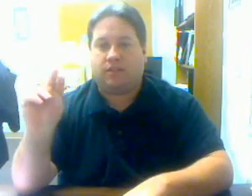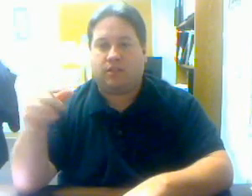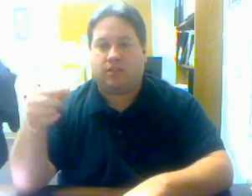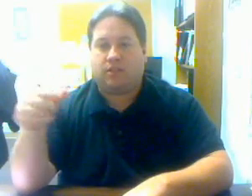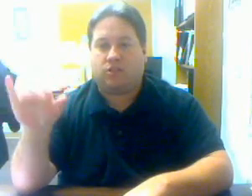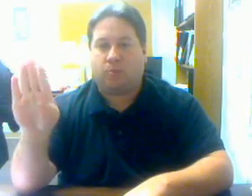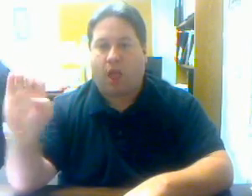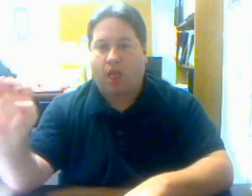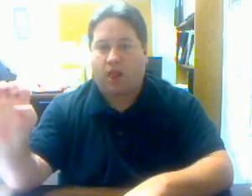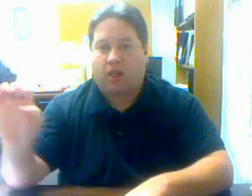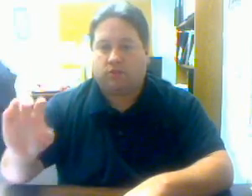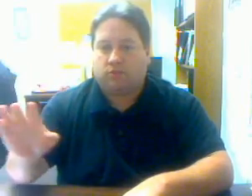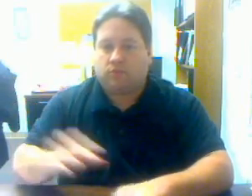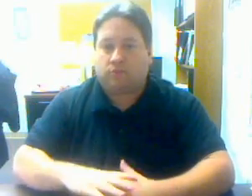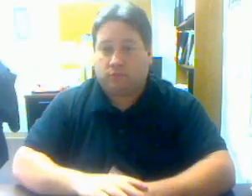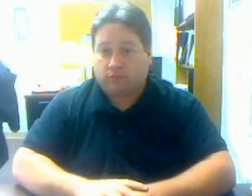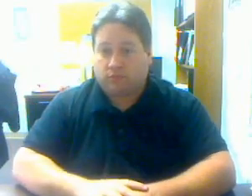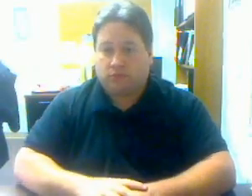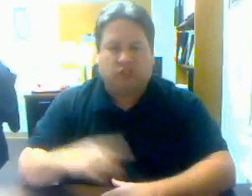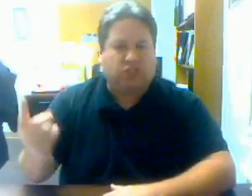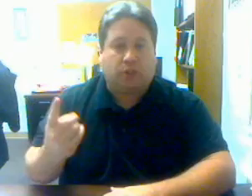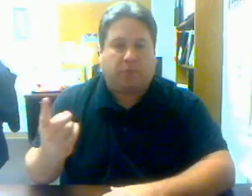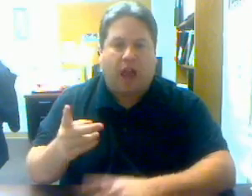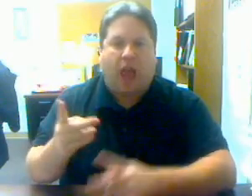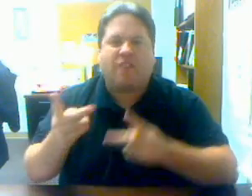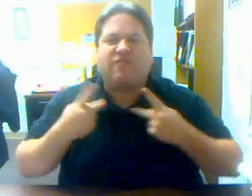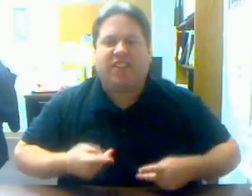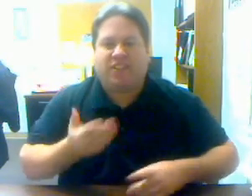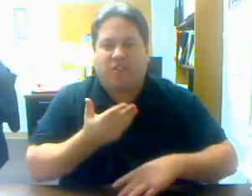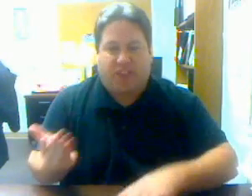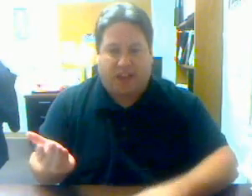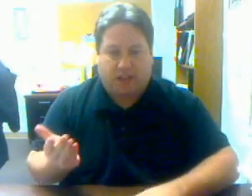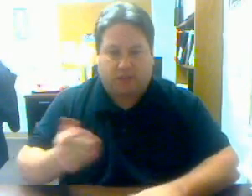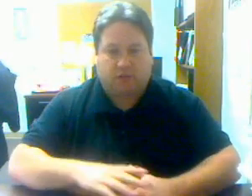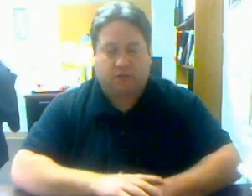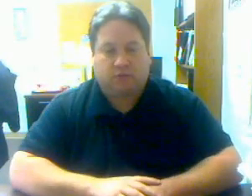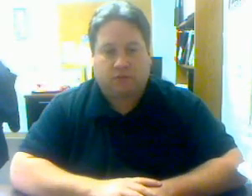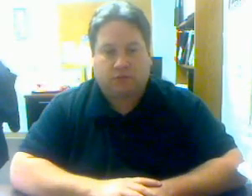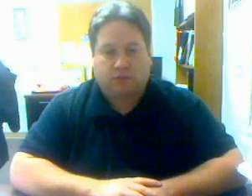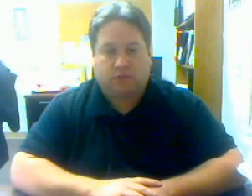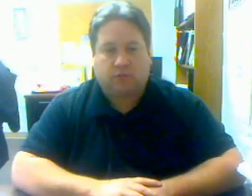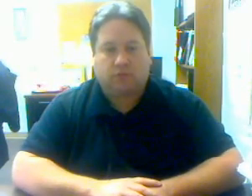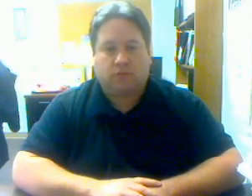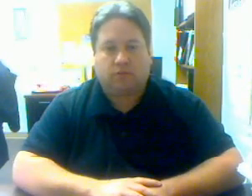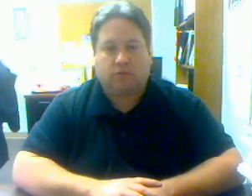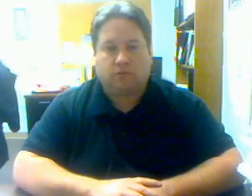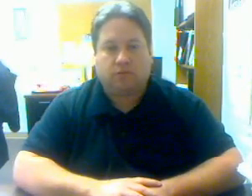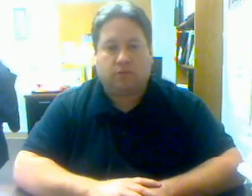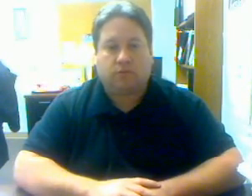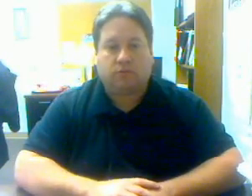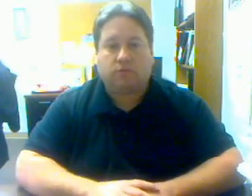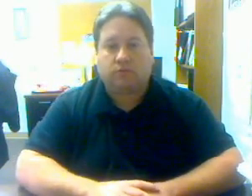might, in that talk, we might say we call it stealing. Taking things that don't belong to us is usually what you'll see on the